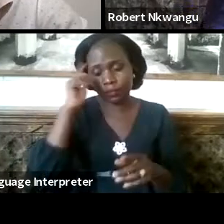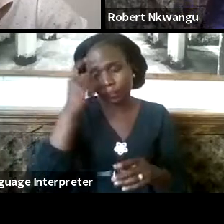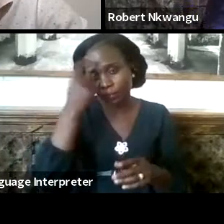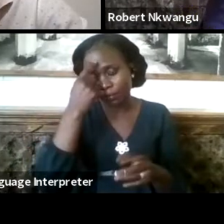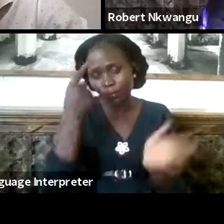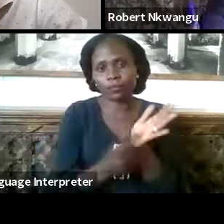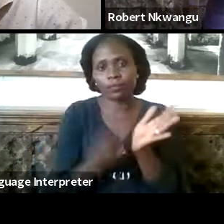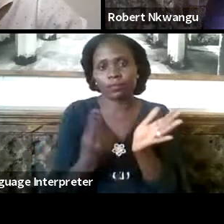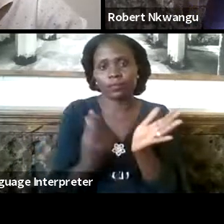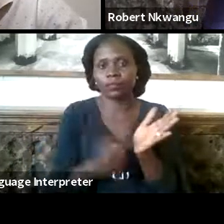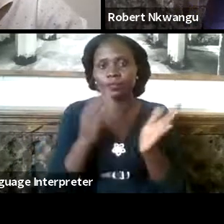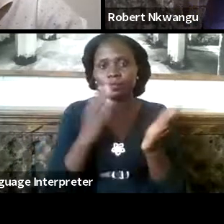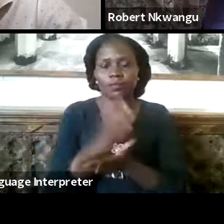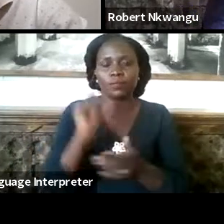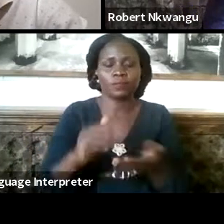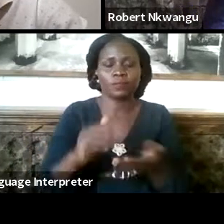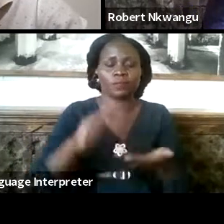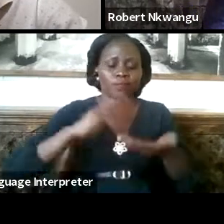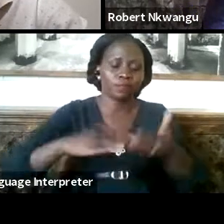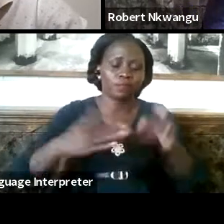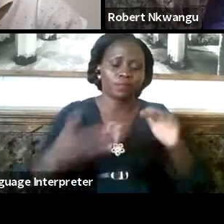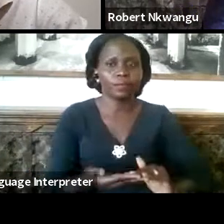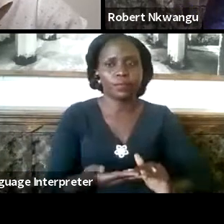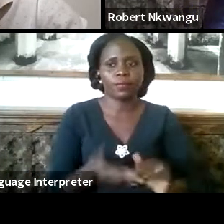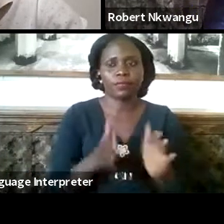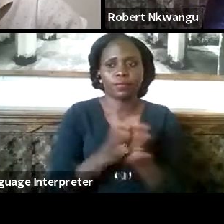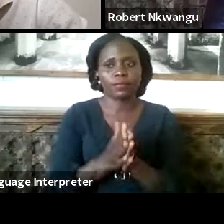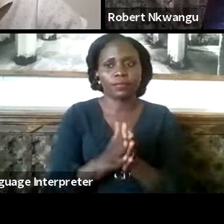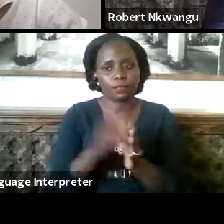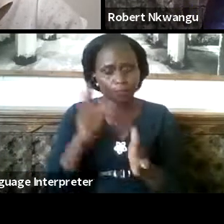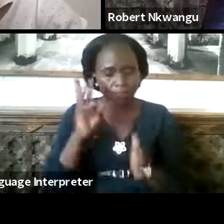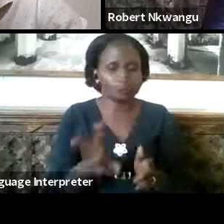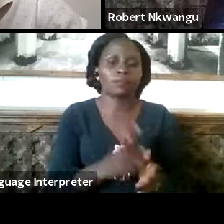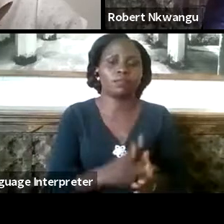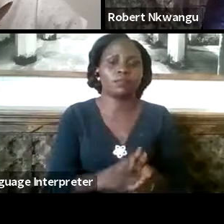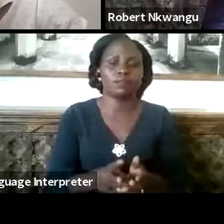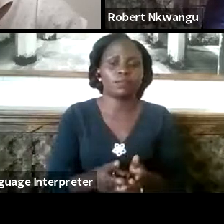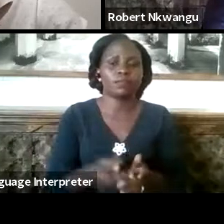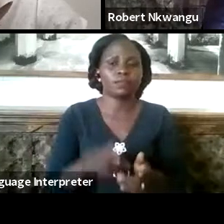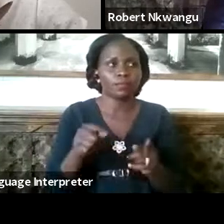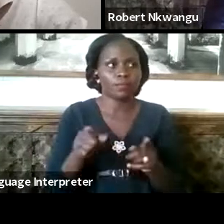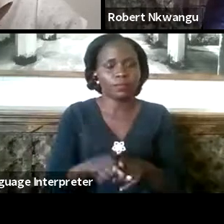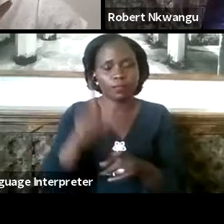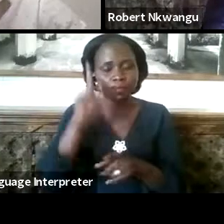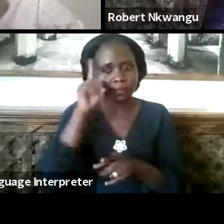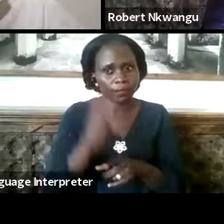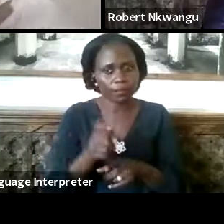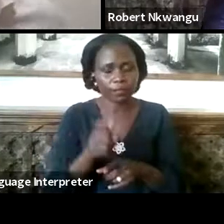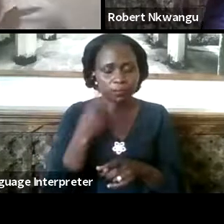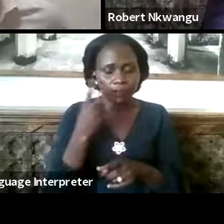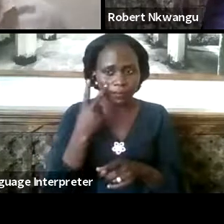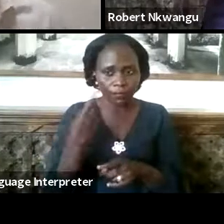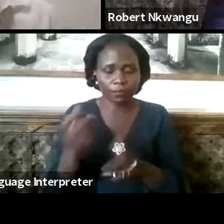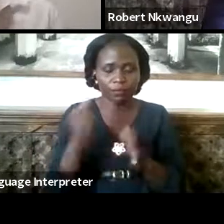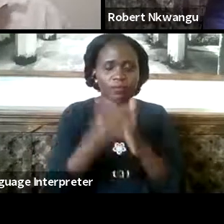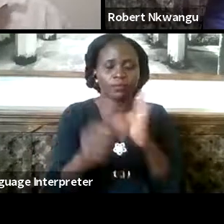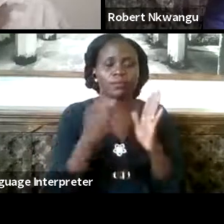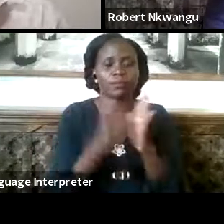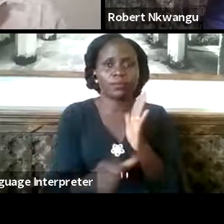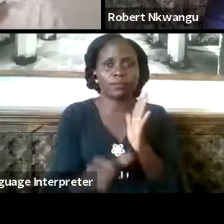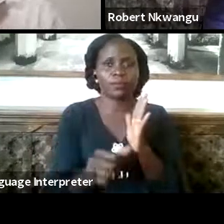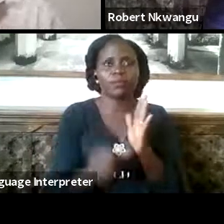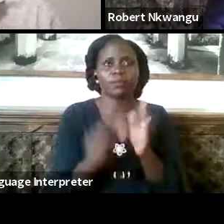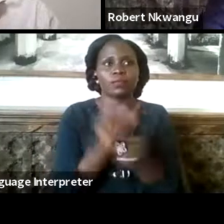partner, and I know they will. And I think when you look at our Act Article 15, where we